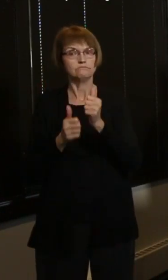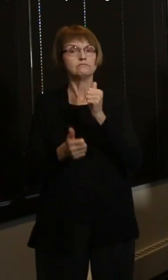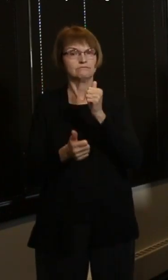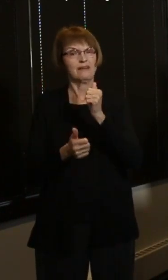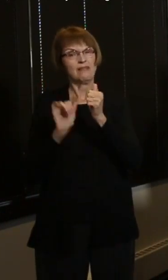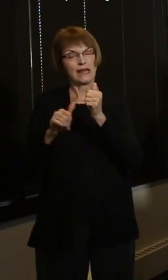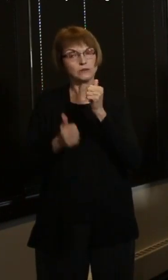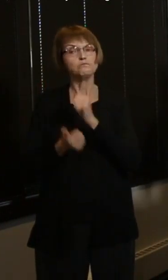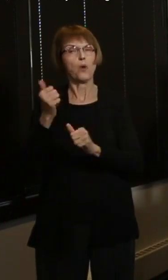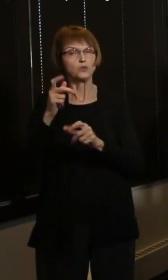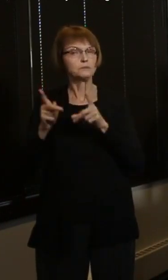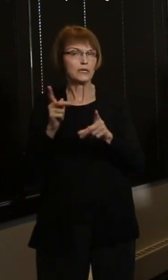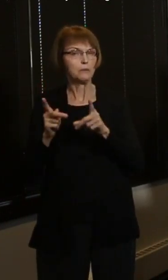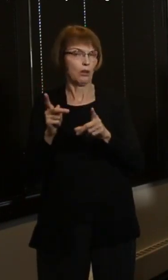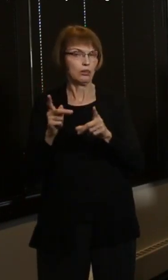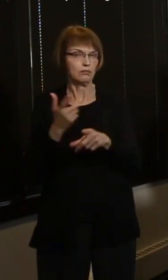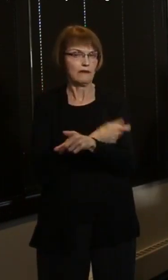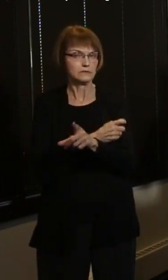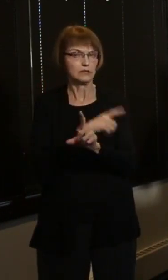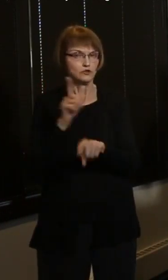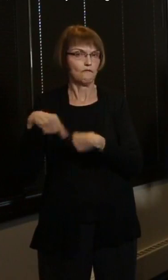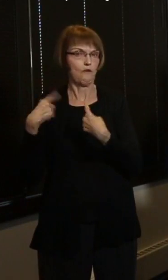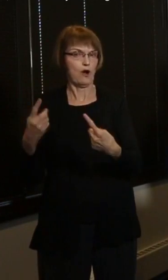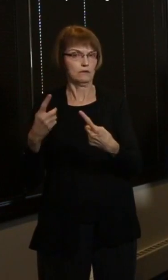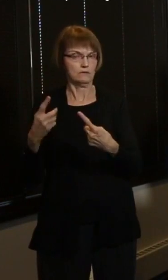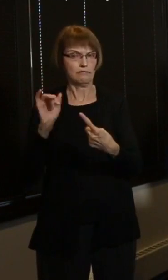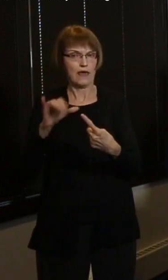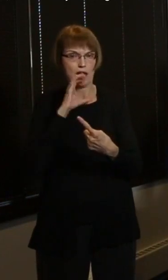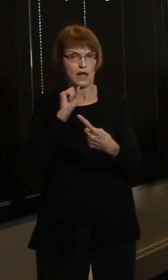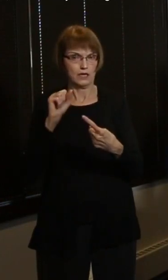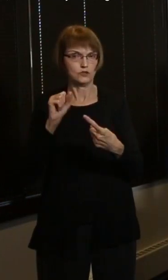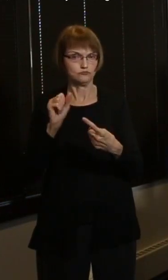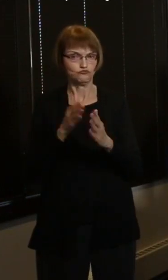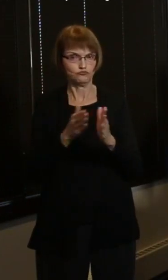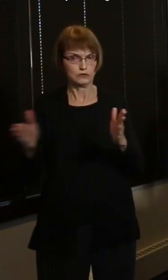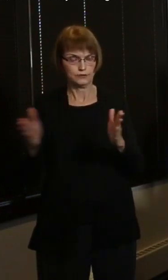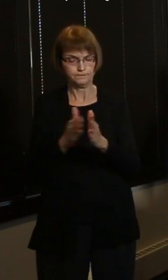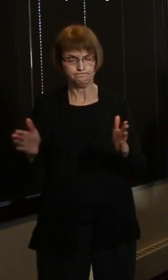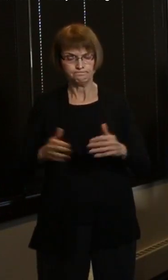been vaccinated within our region across the board.